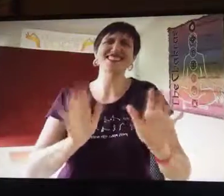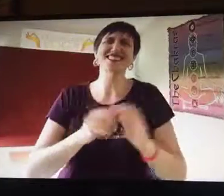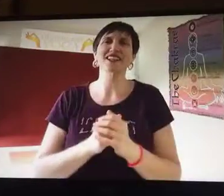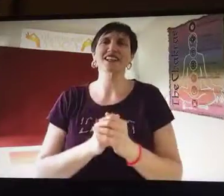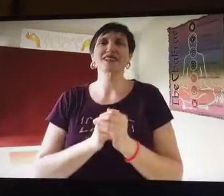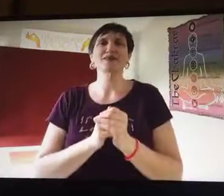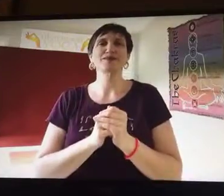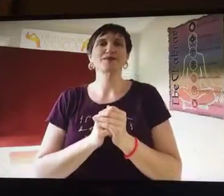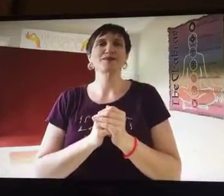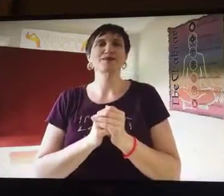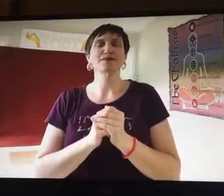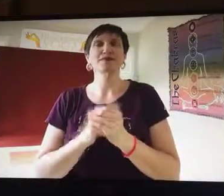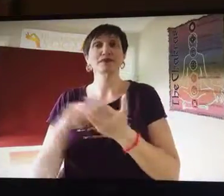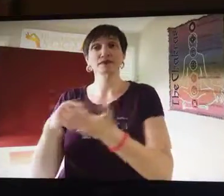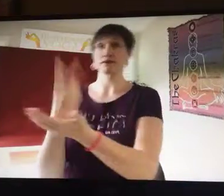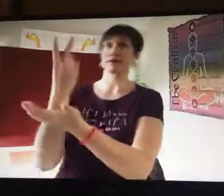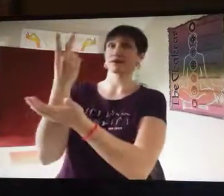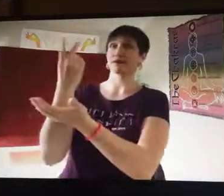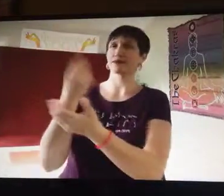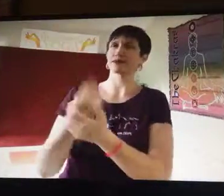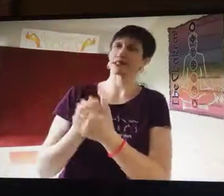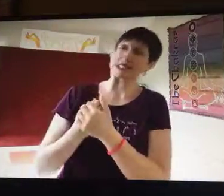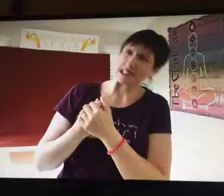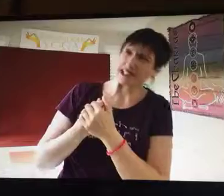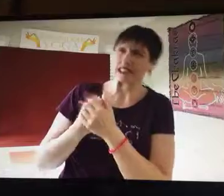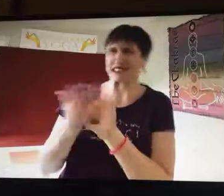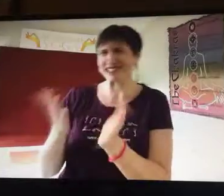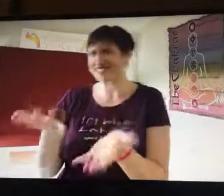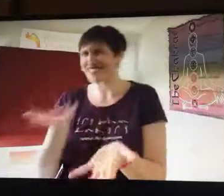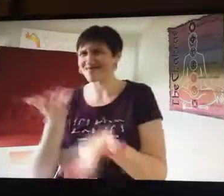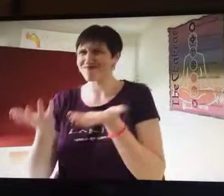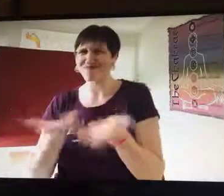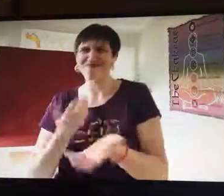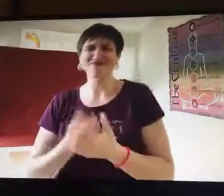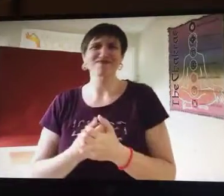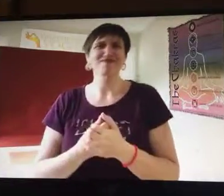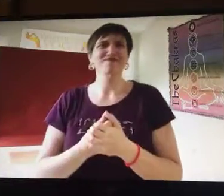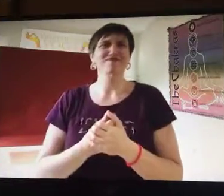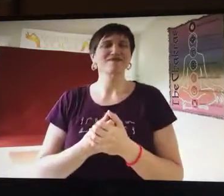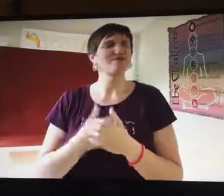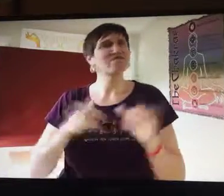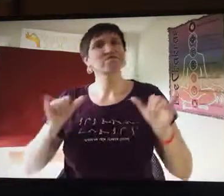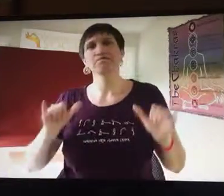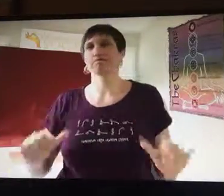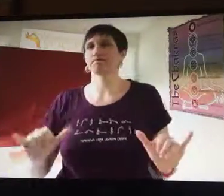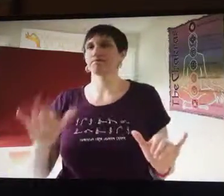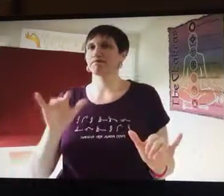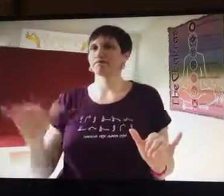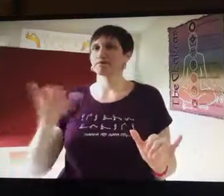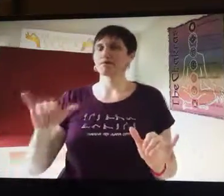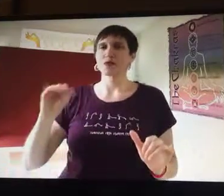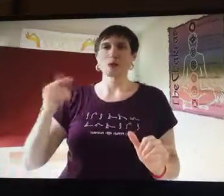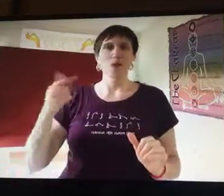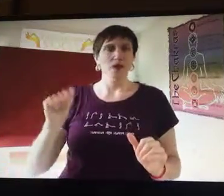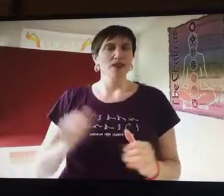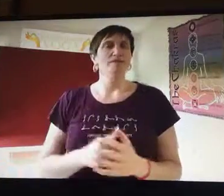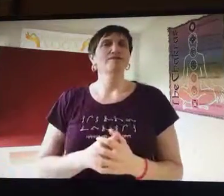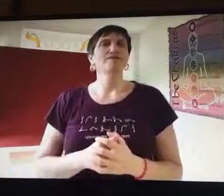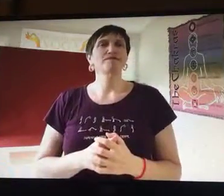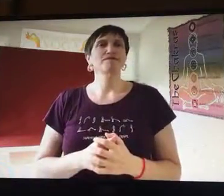And I said, no. That sign, not really. So I've always fingerspelled